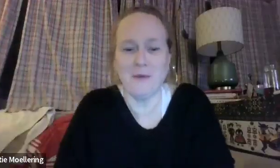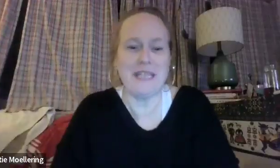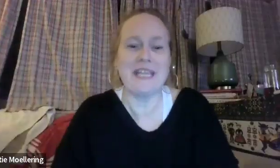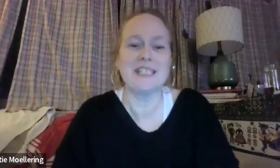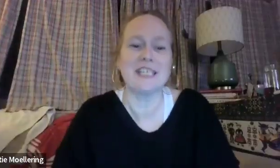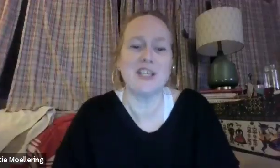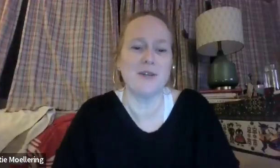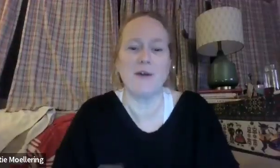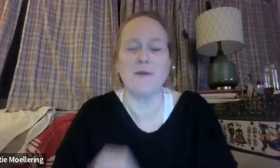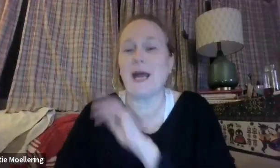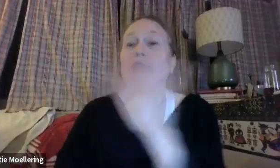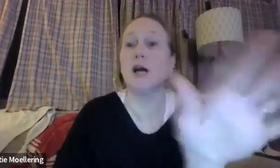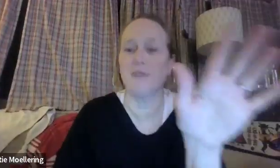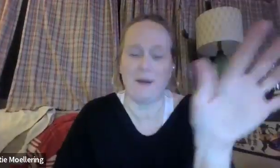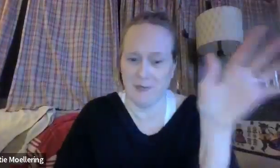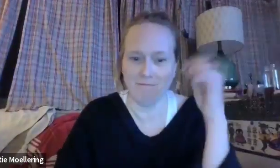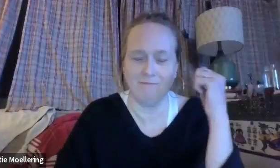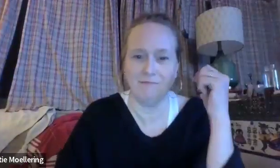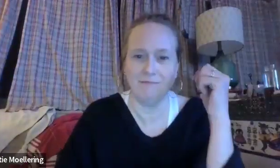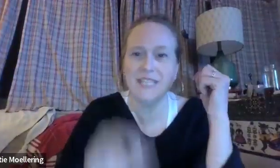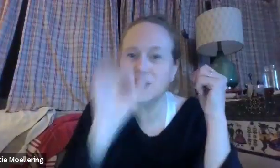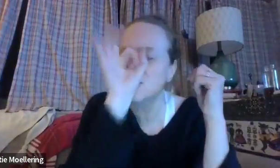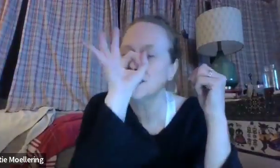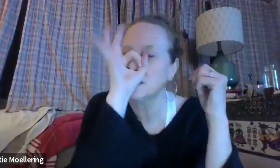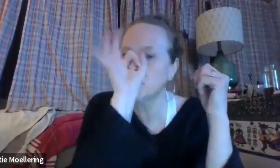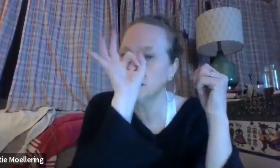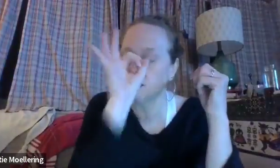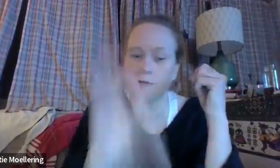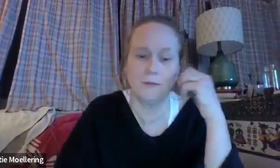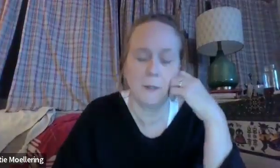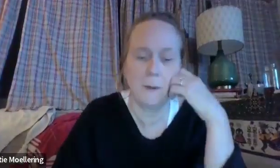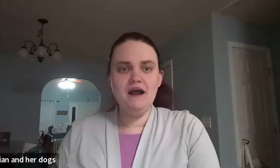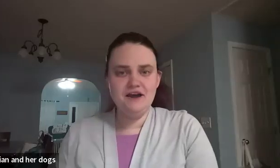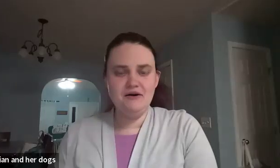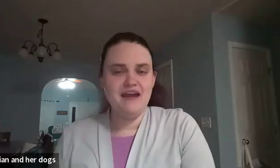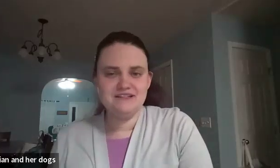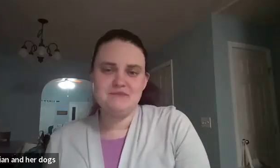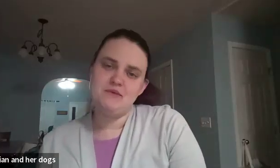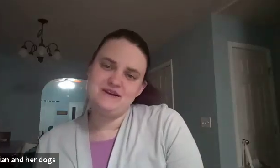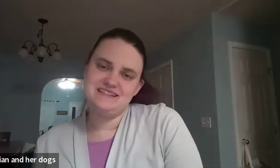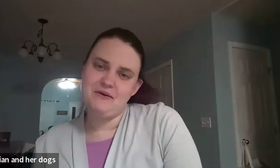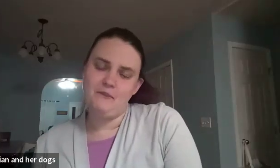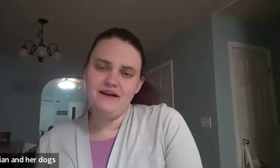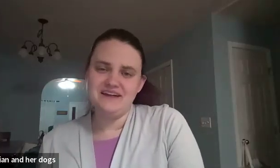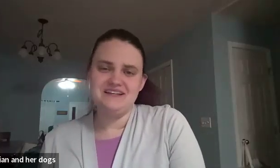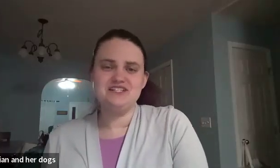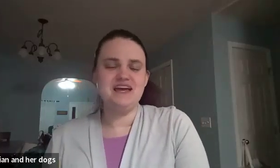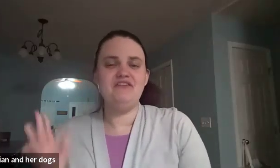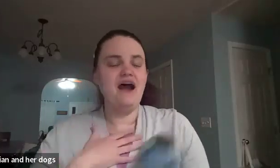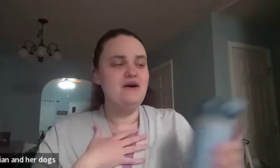and that is the cute. I love that one. It's just so cute. Oh, I know. Every time I'm always like, that is just, I